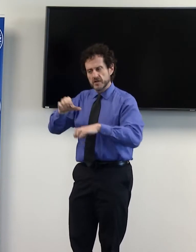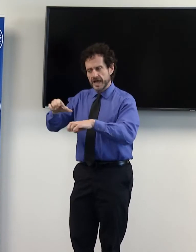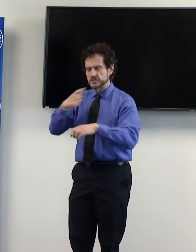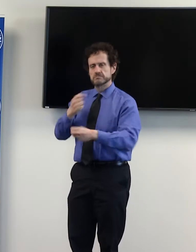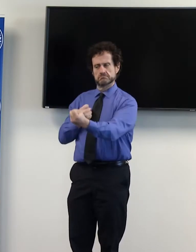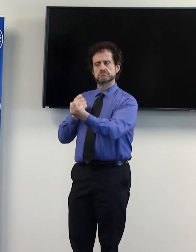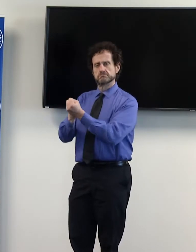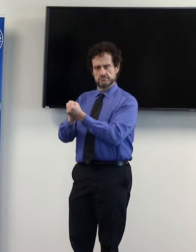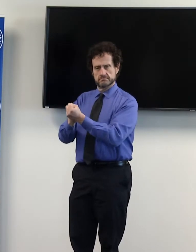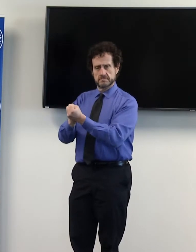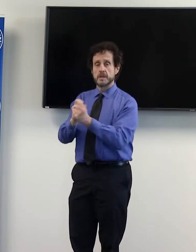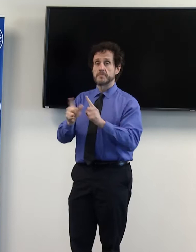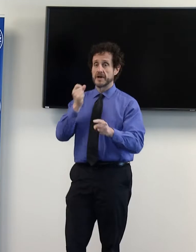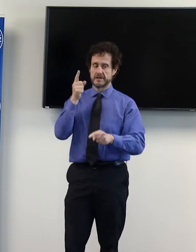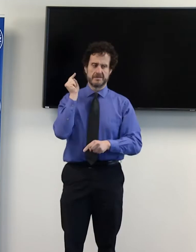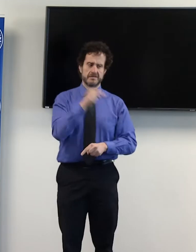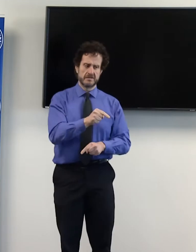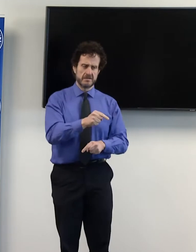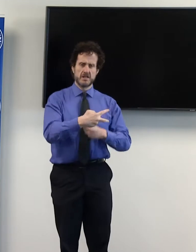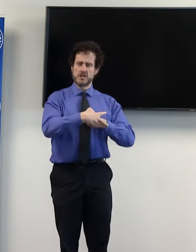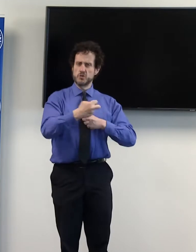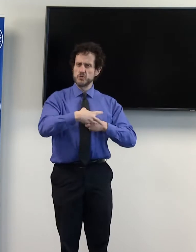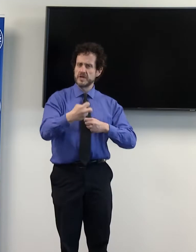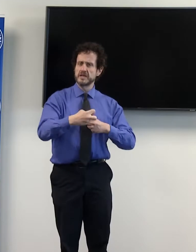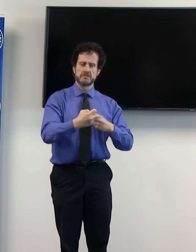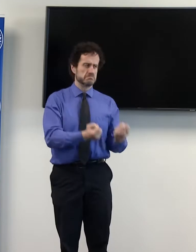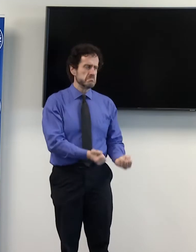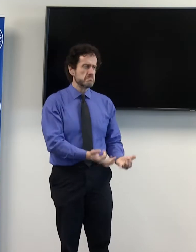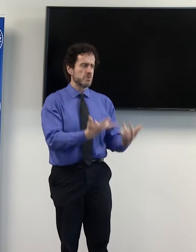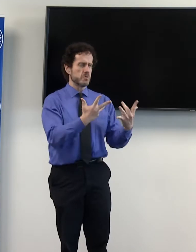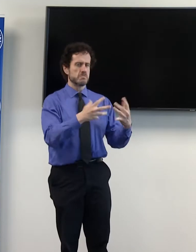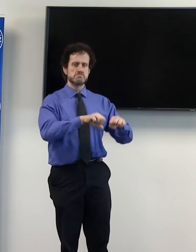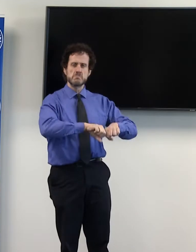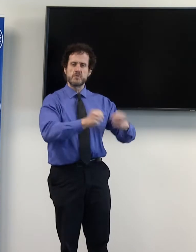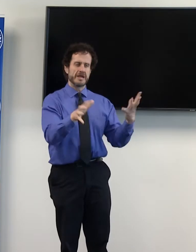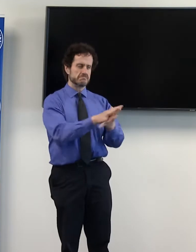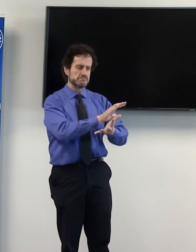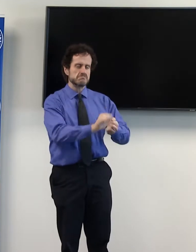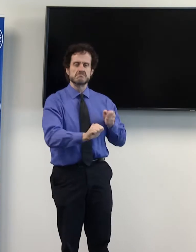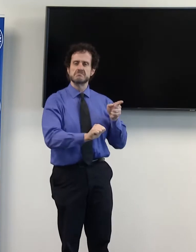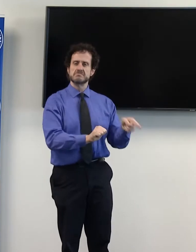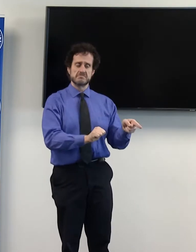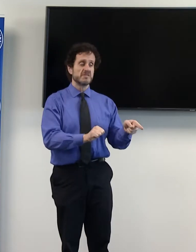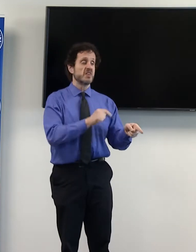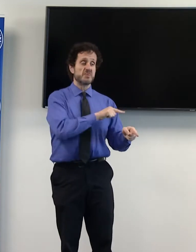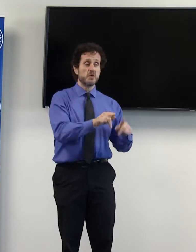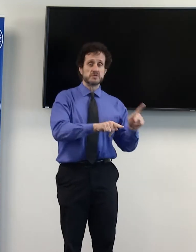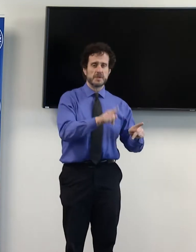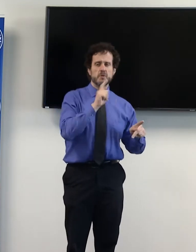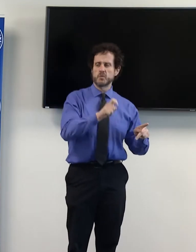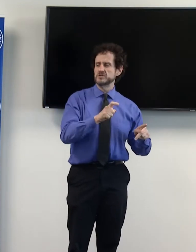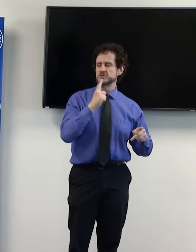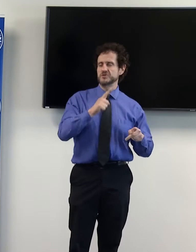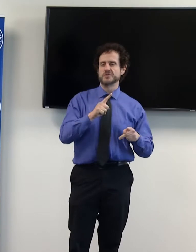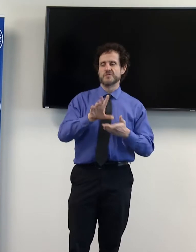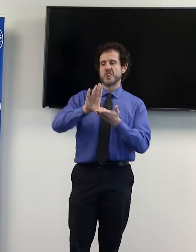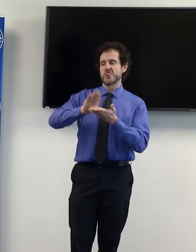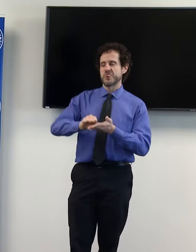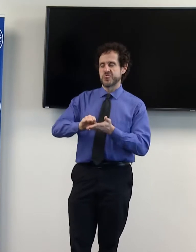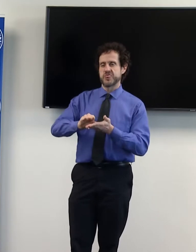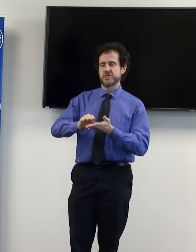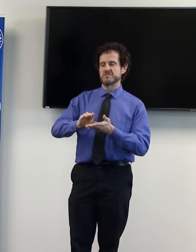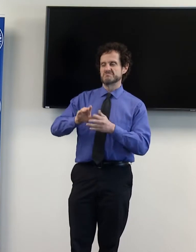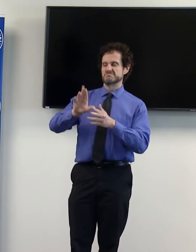But we have to understand that the looting and the vandalism provide ammunition to those who want to marginalize, discredit, diminish